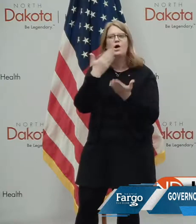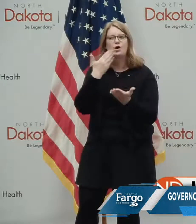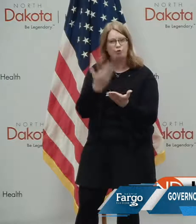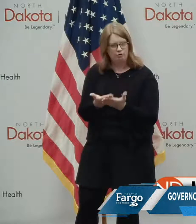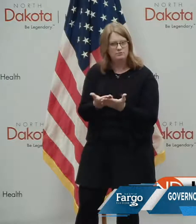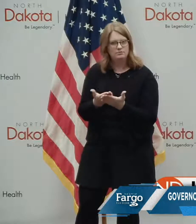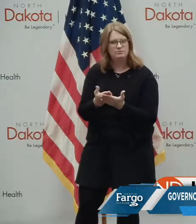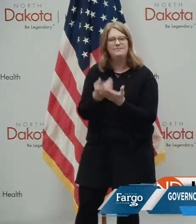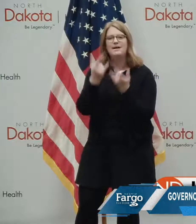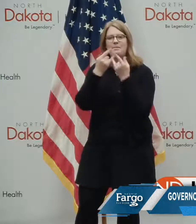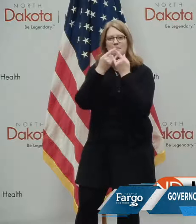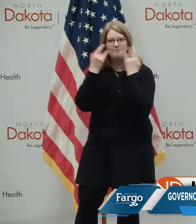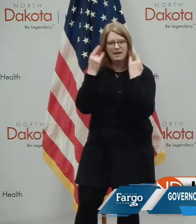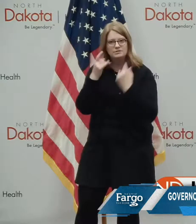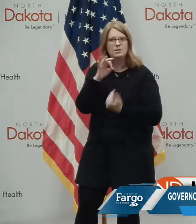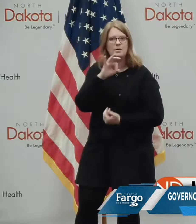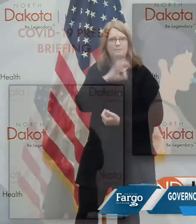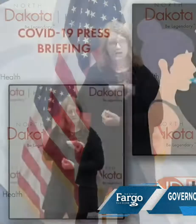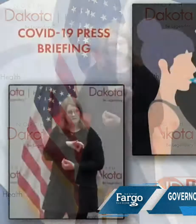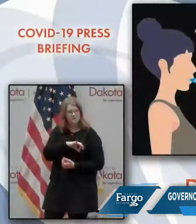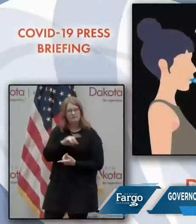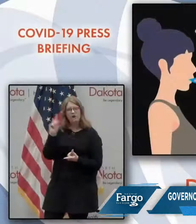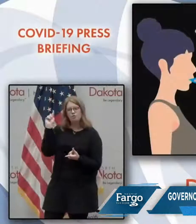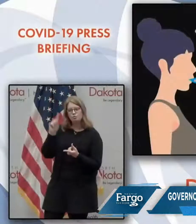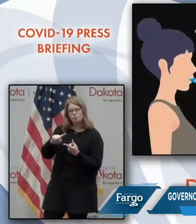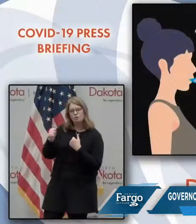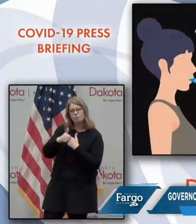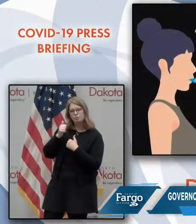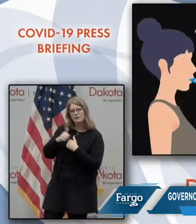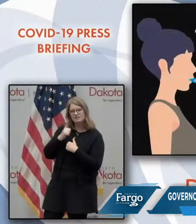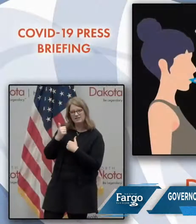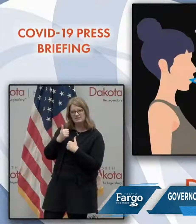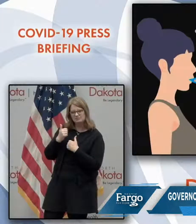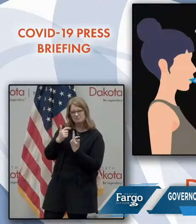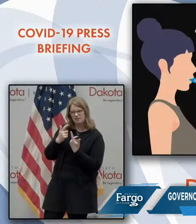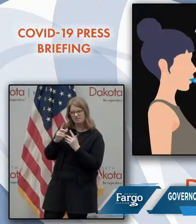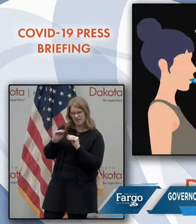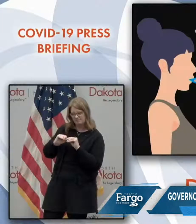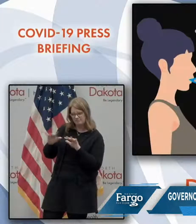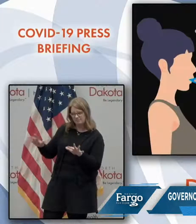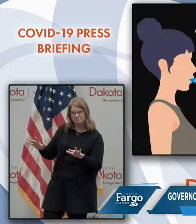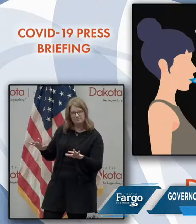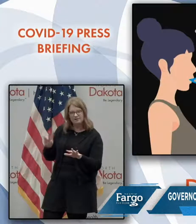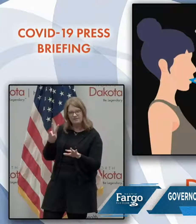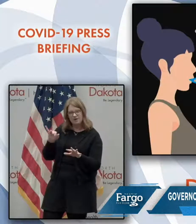in reducing the risk of transmission of this virus.